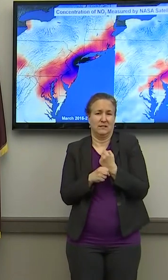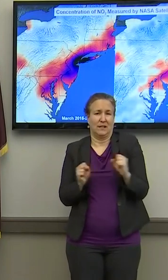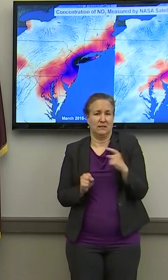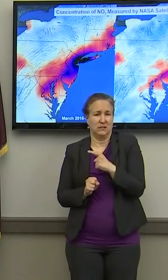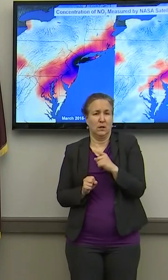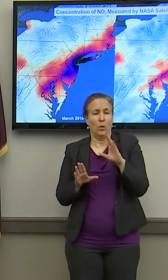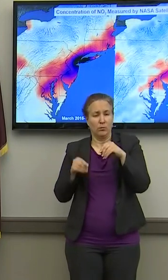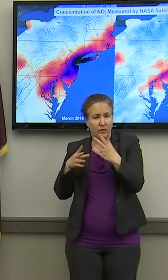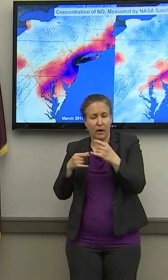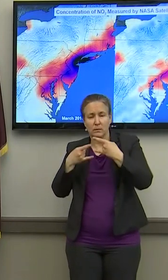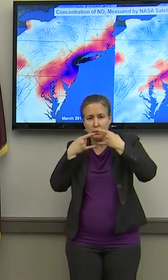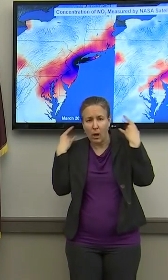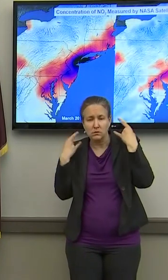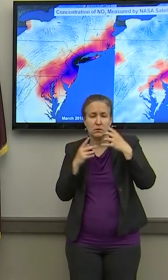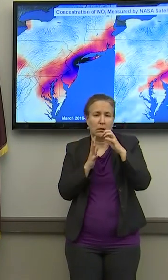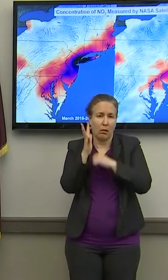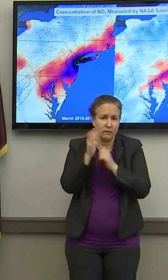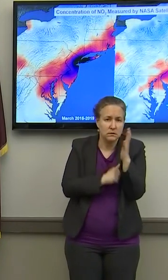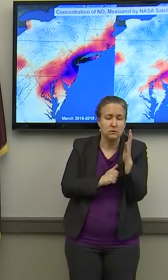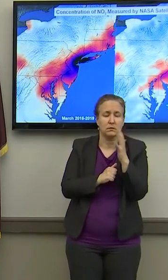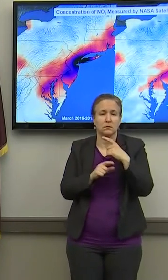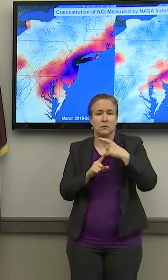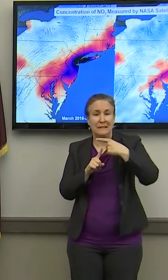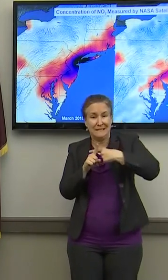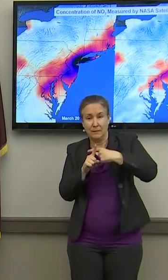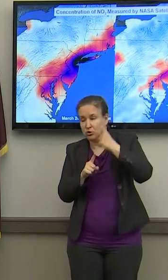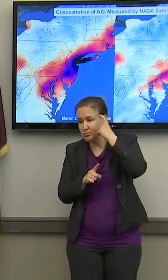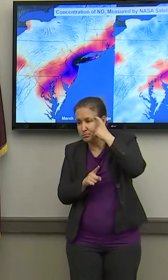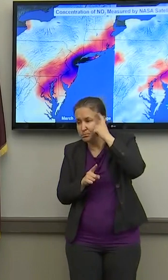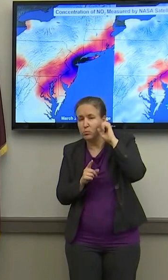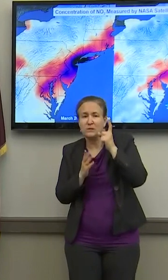provided masks and gloves. Their temperatures will be